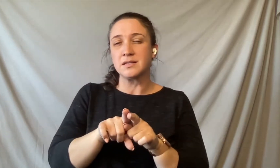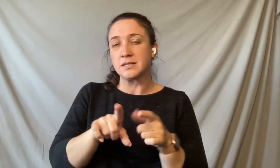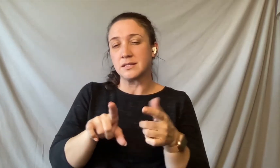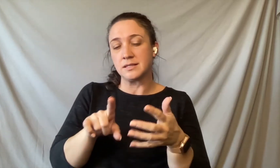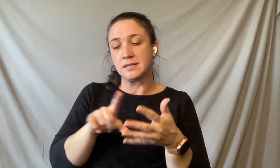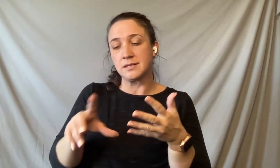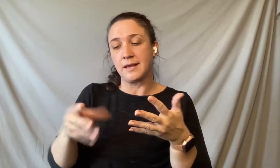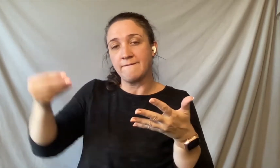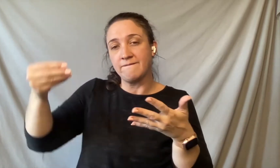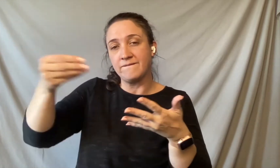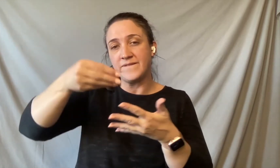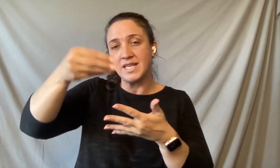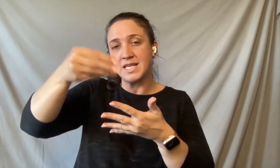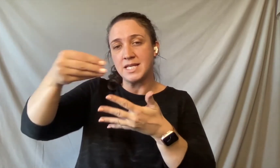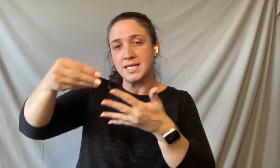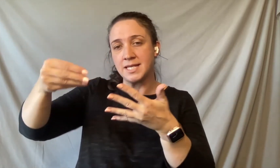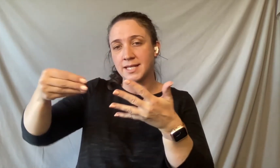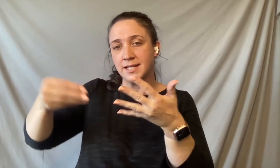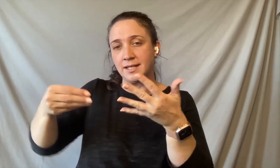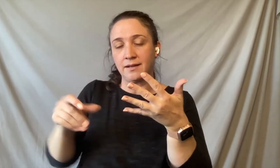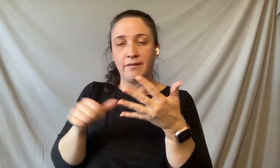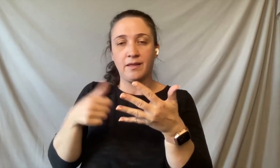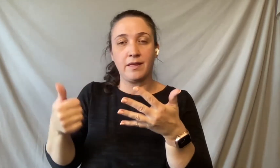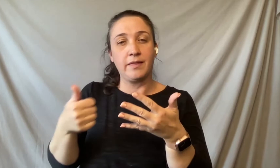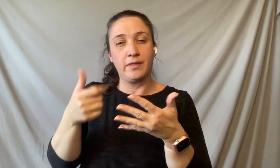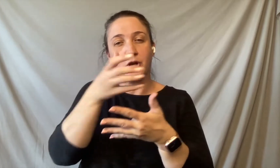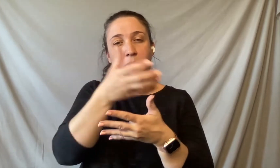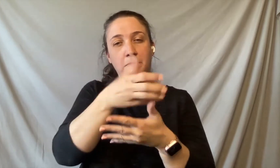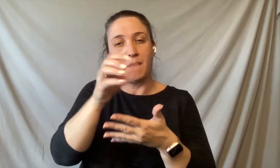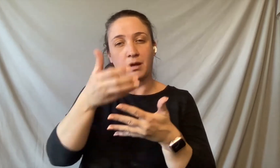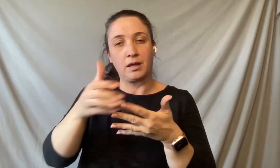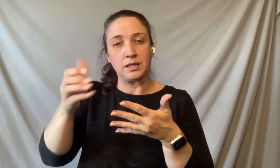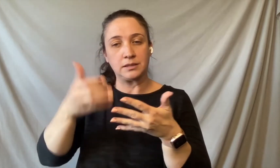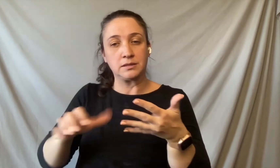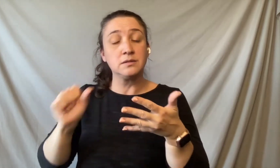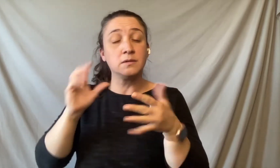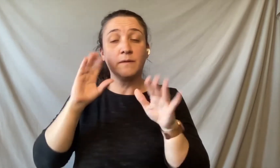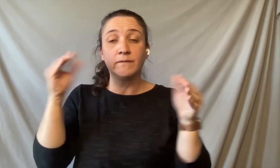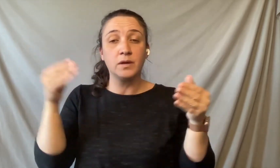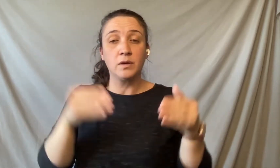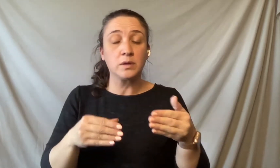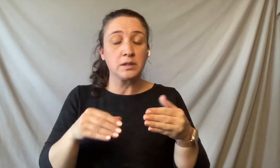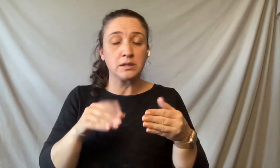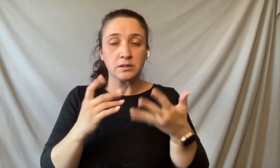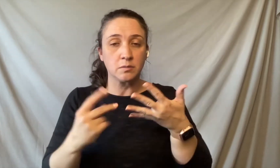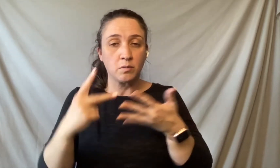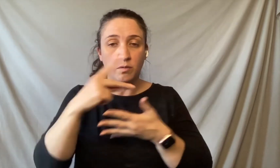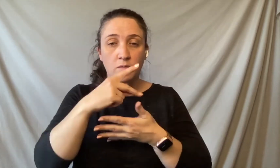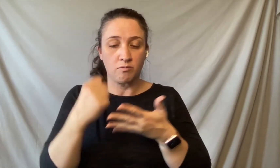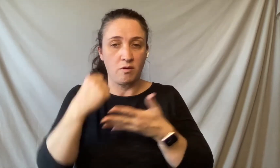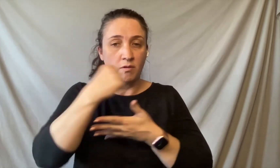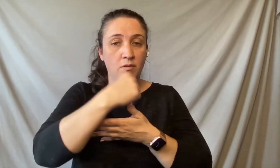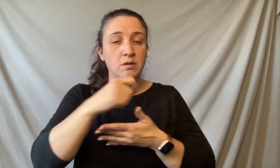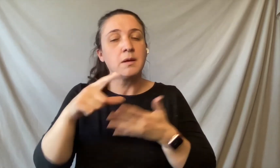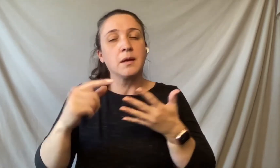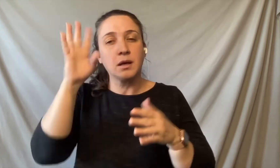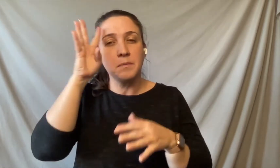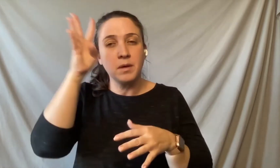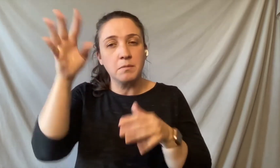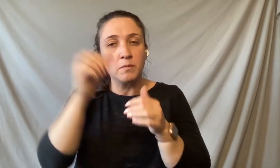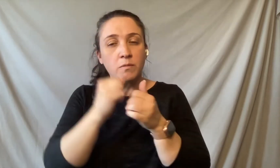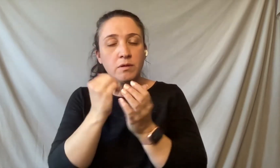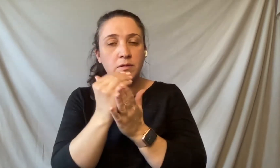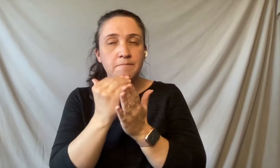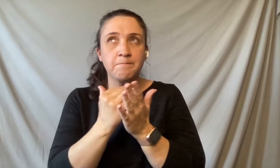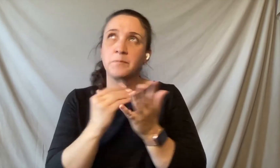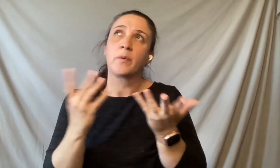buckets, and so focus the priorities on come up with a list of, or put